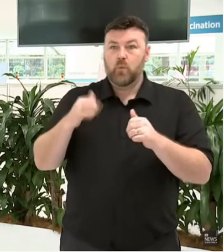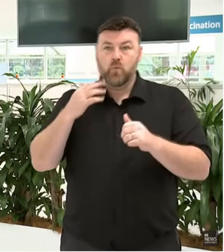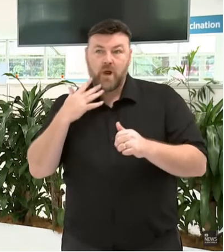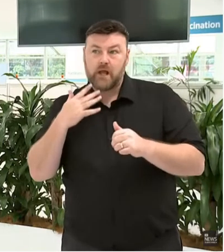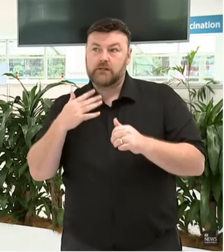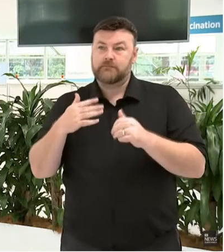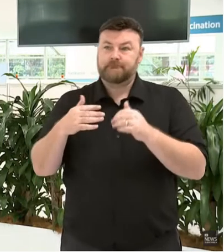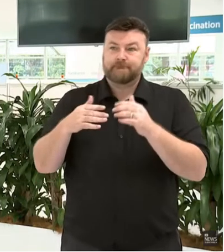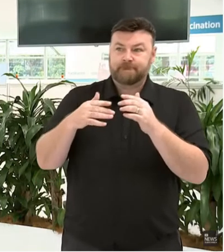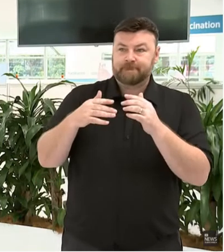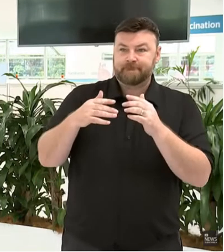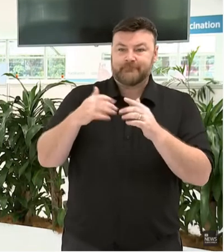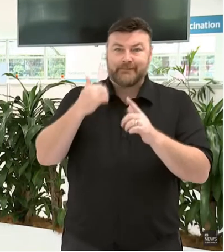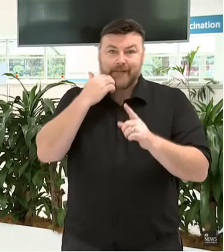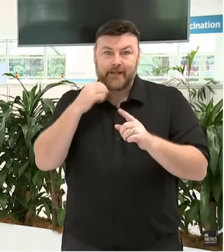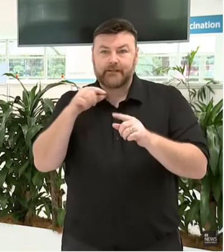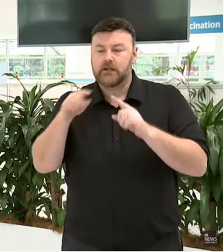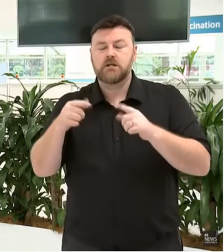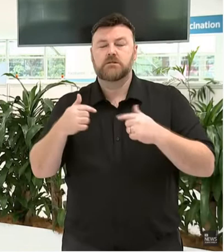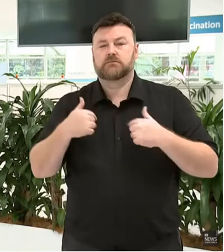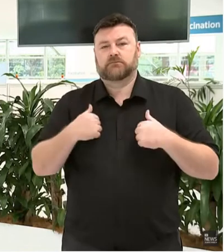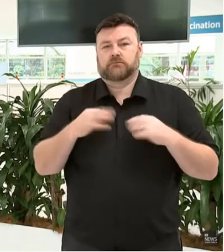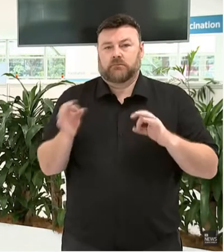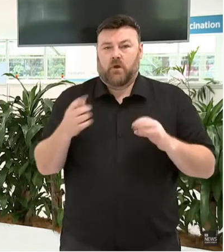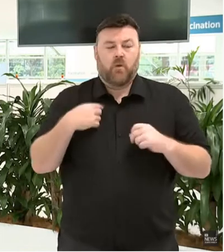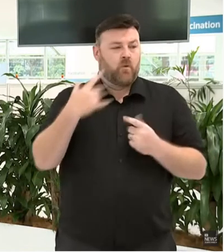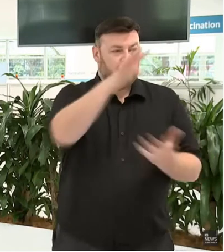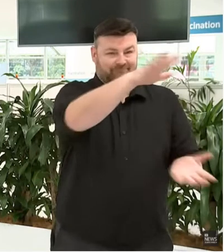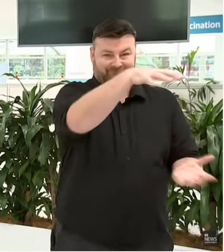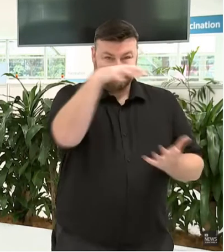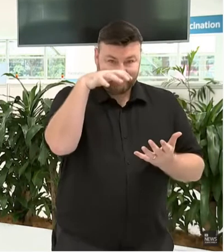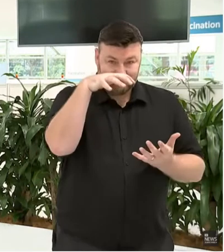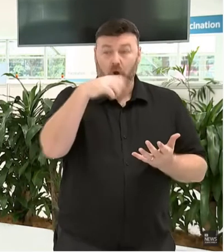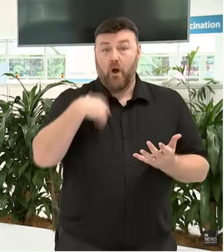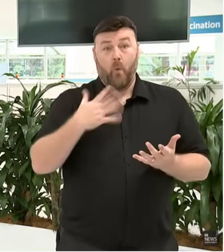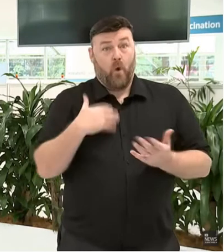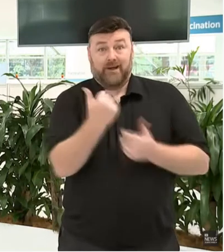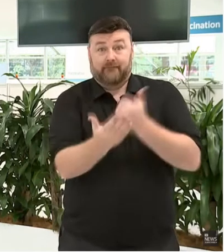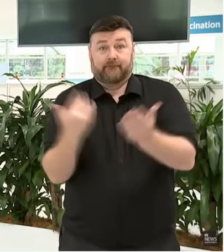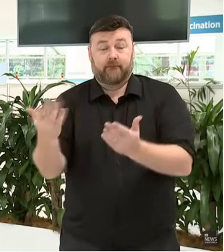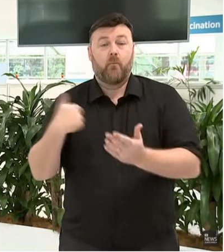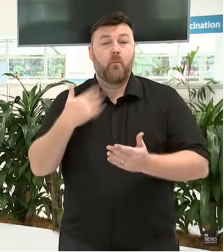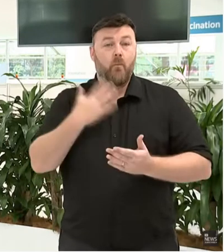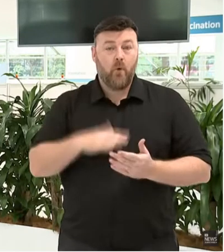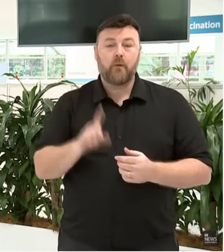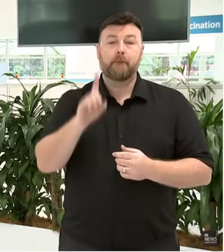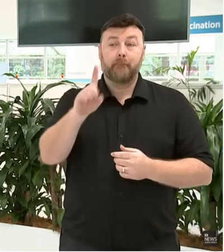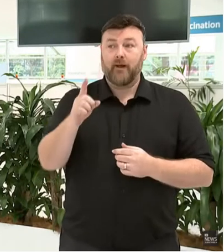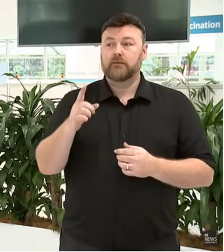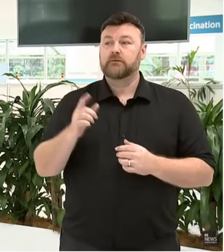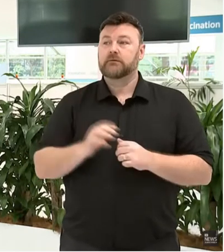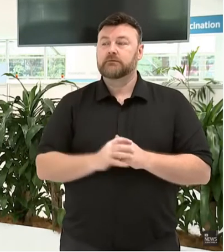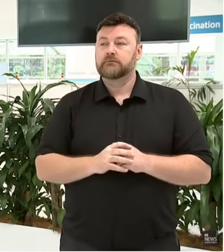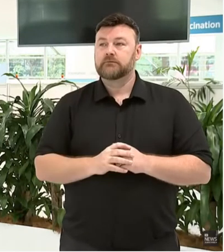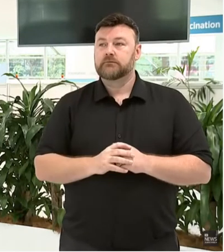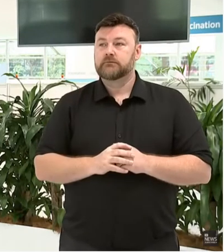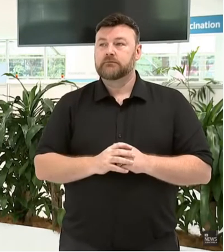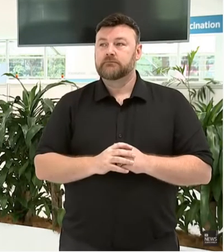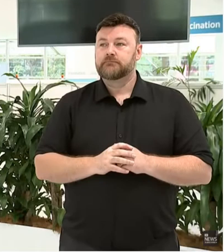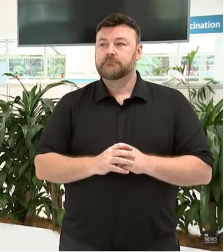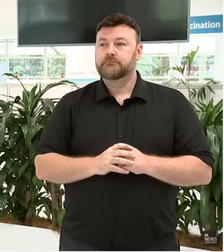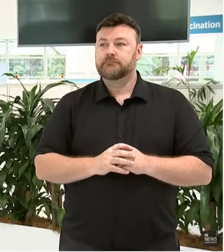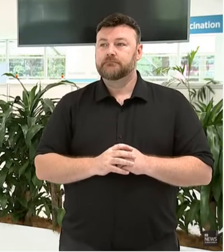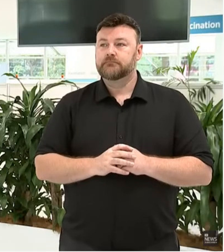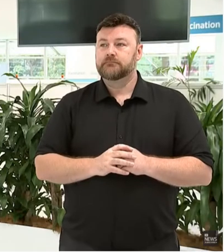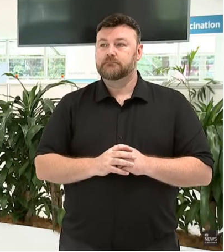those rapid antigen tests available to people as quickly as possible. It will not be